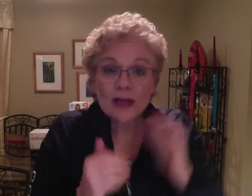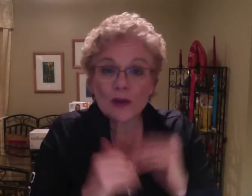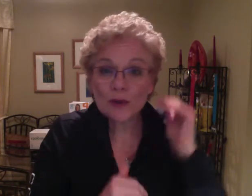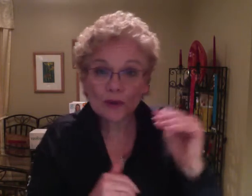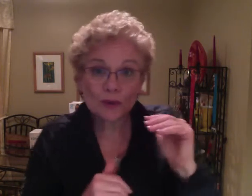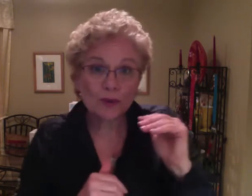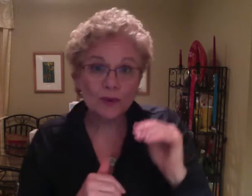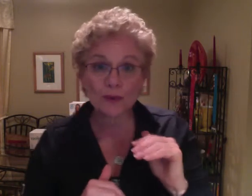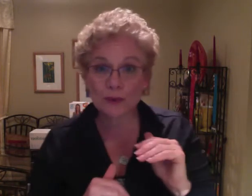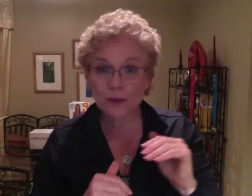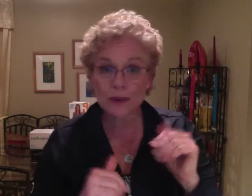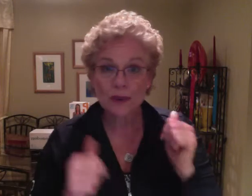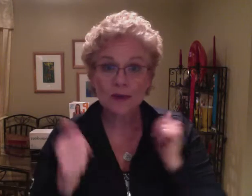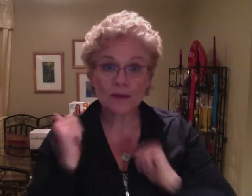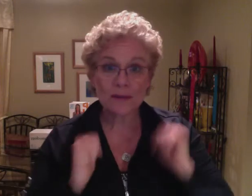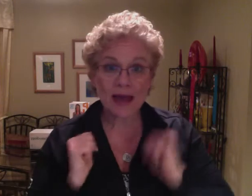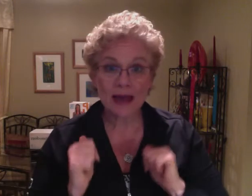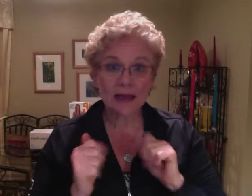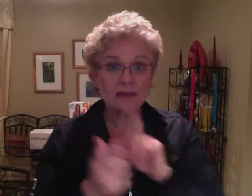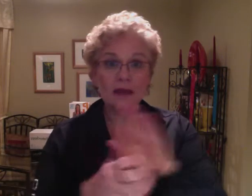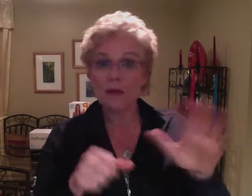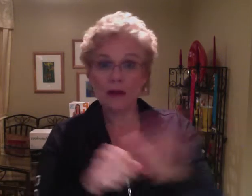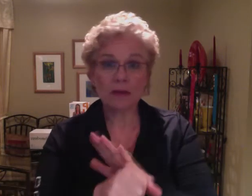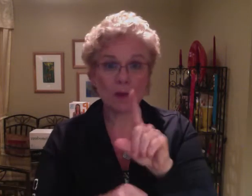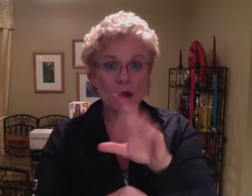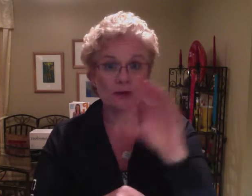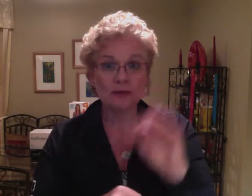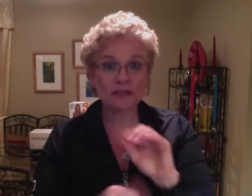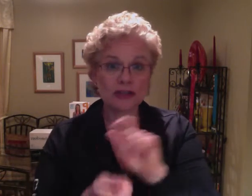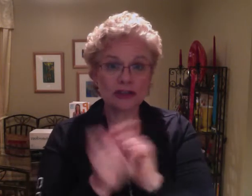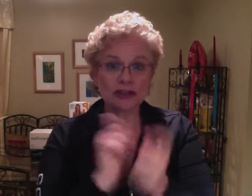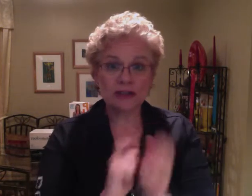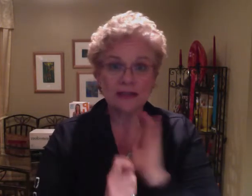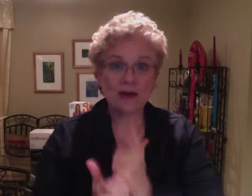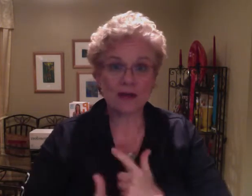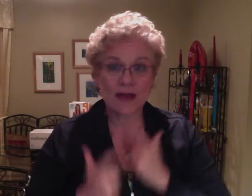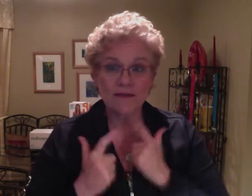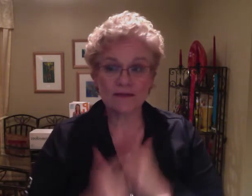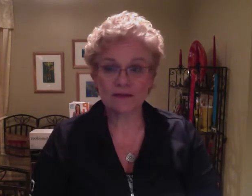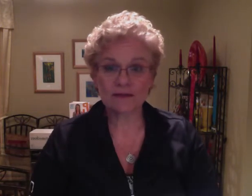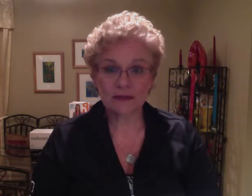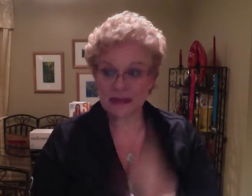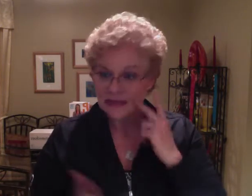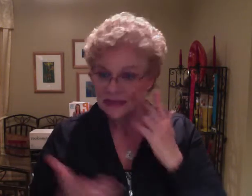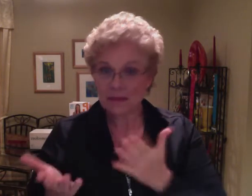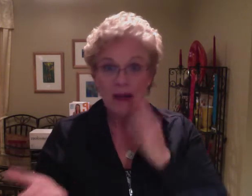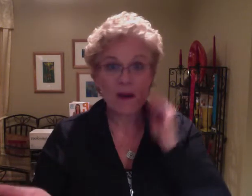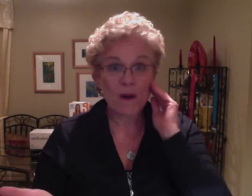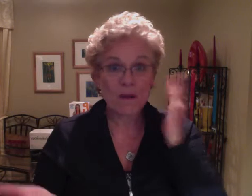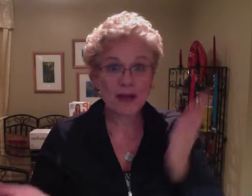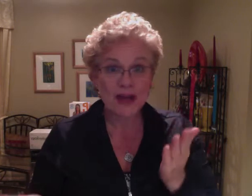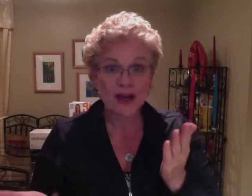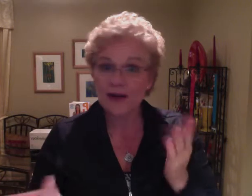has completely changed our lives. This scene, this stage that I'm in, it's about to change for our dream home. I mean, we're